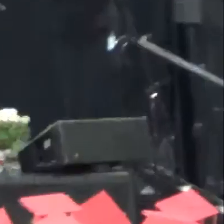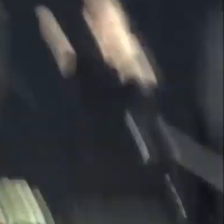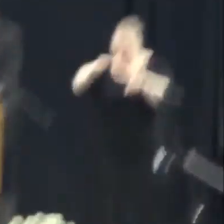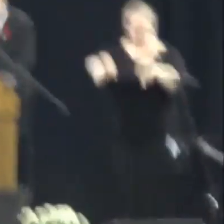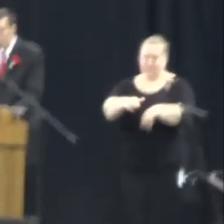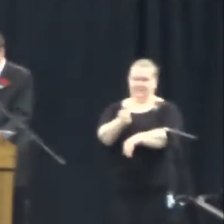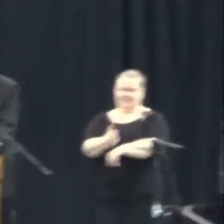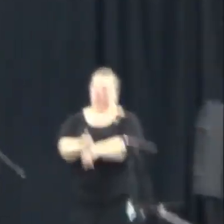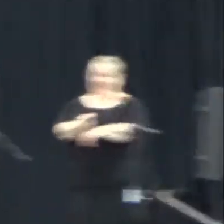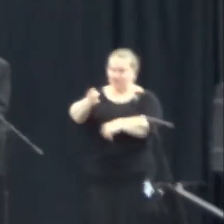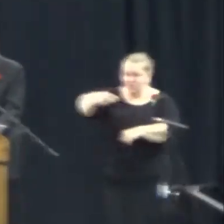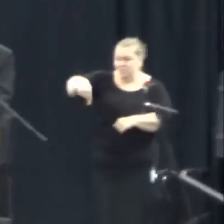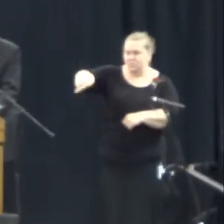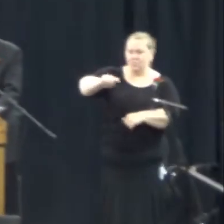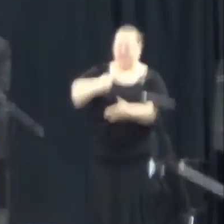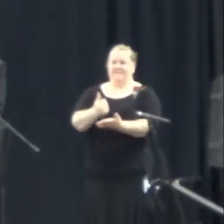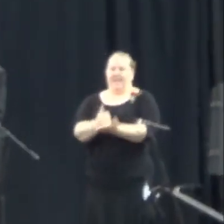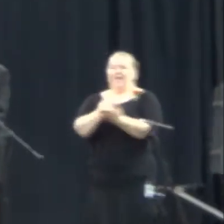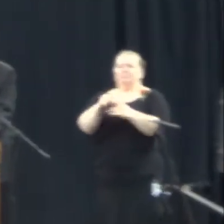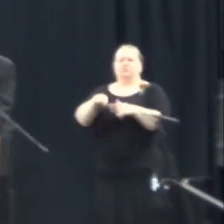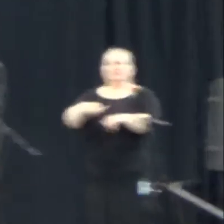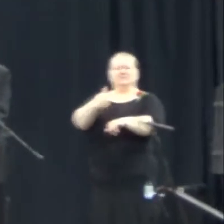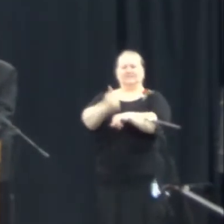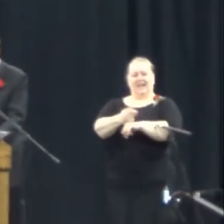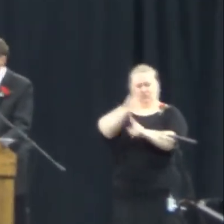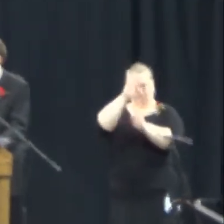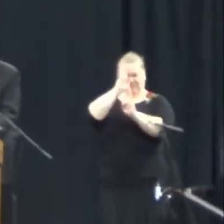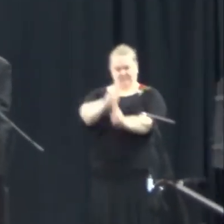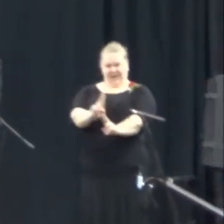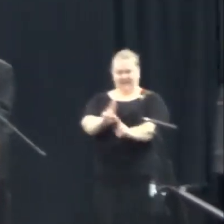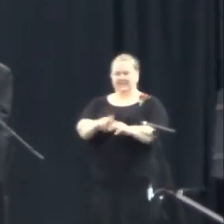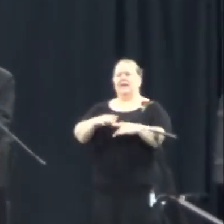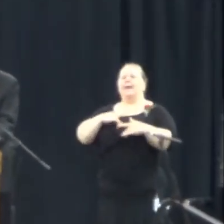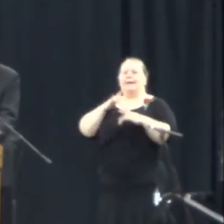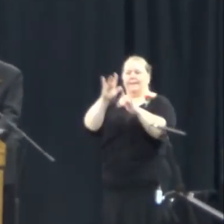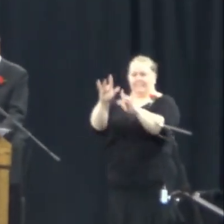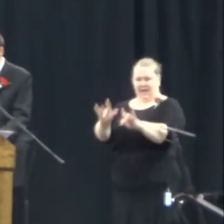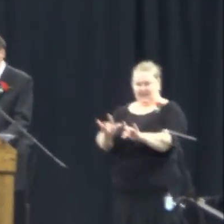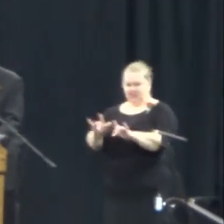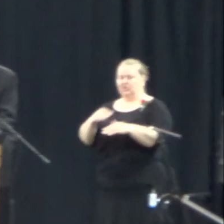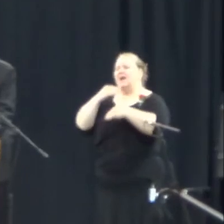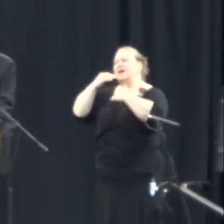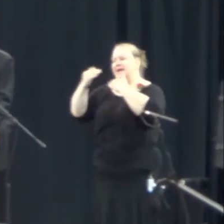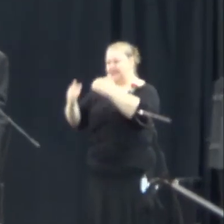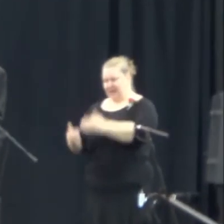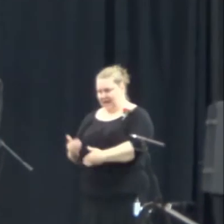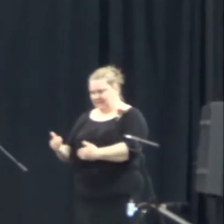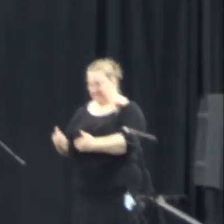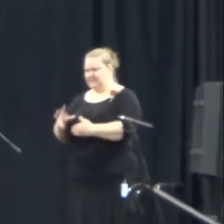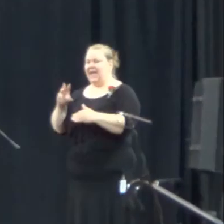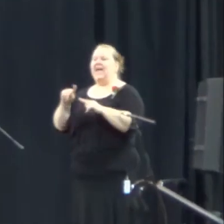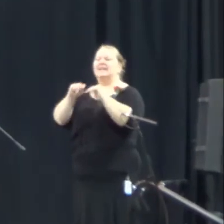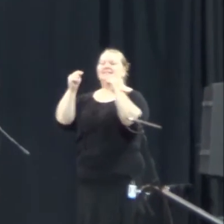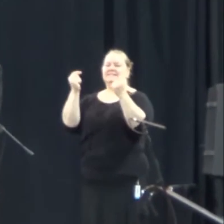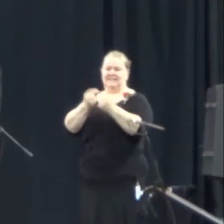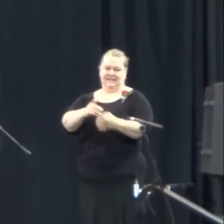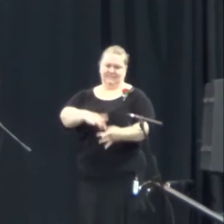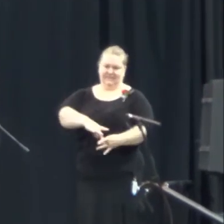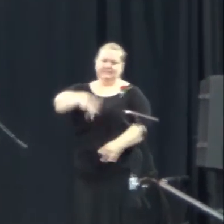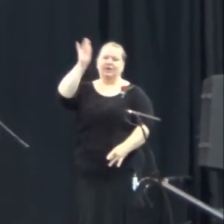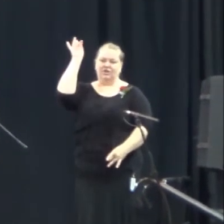set. You have helped set a tone of respect, compassion, kindness, and team